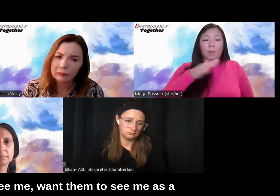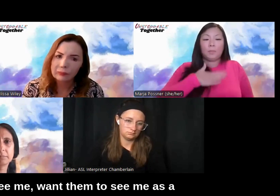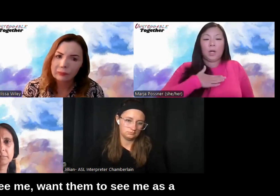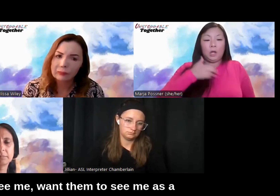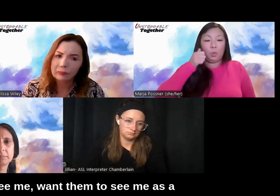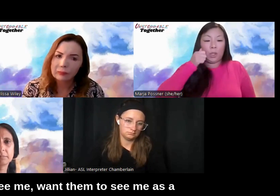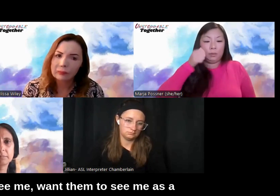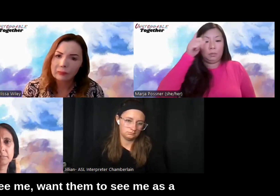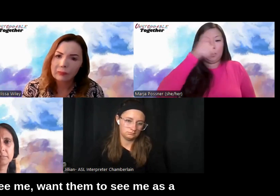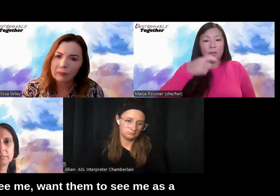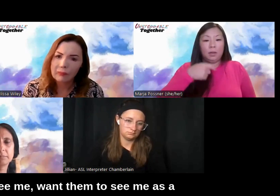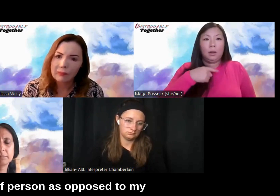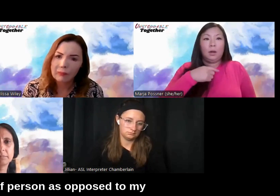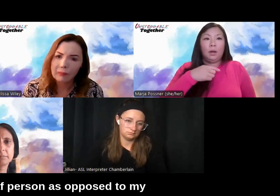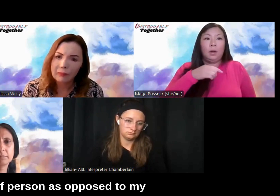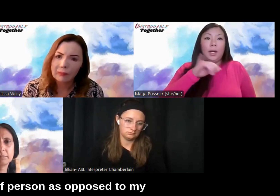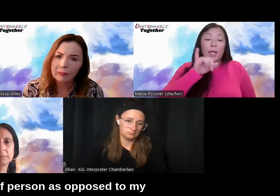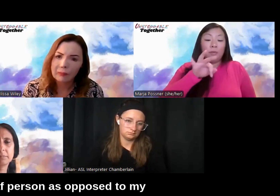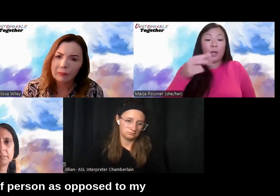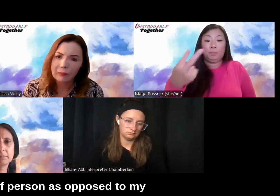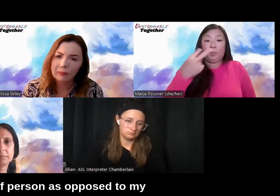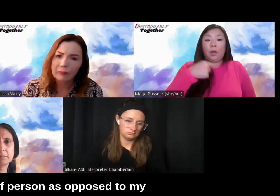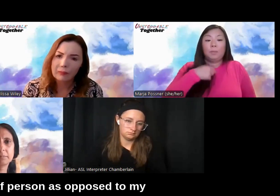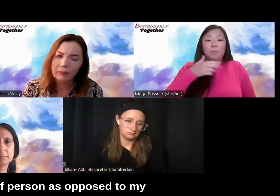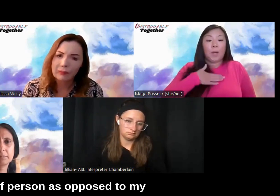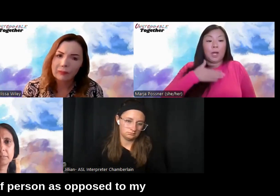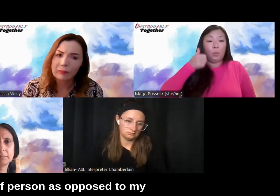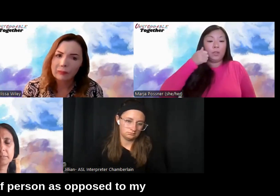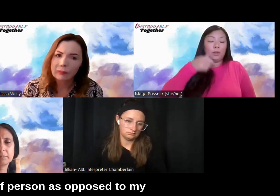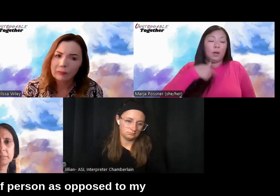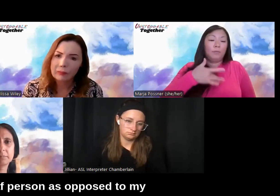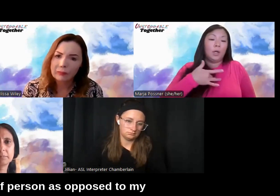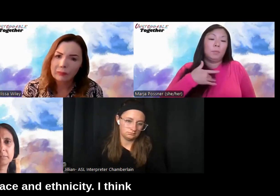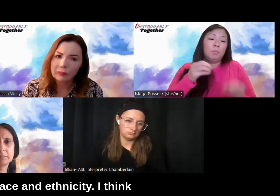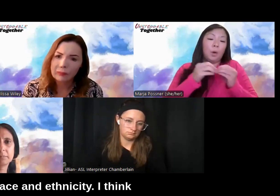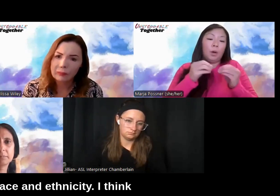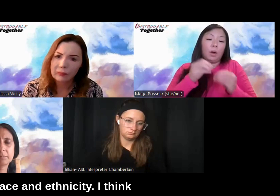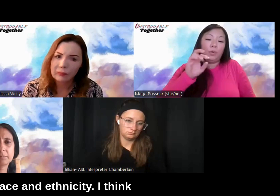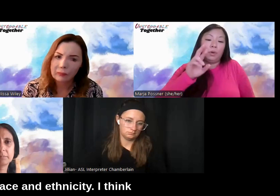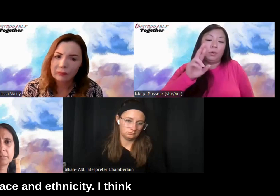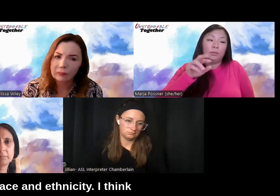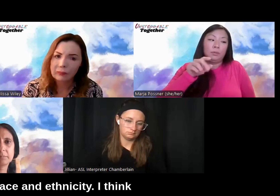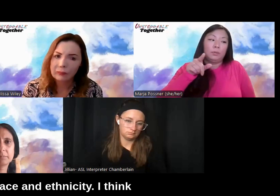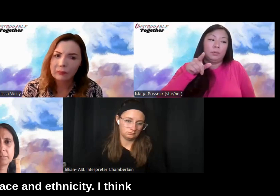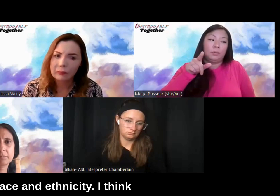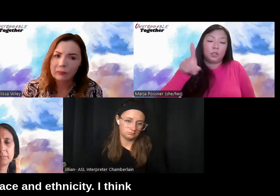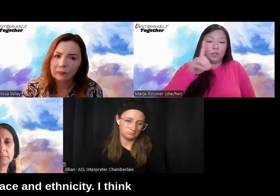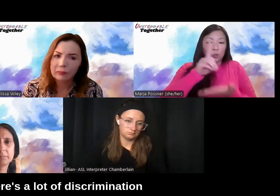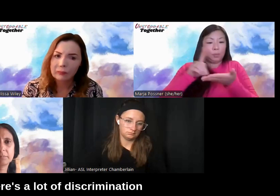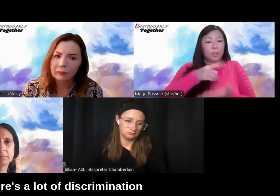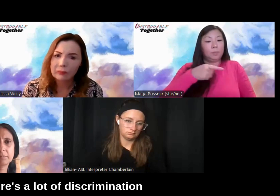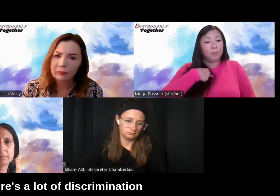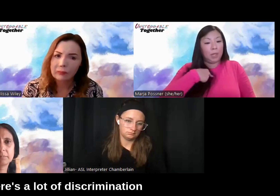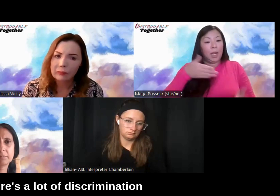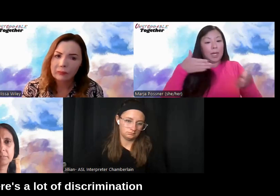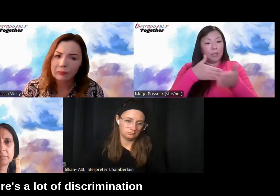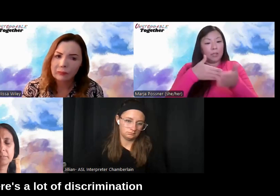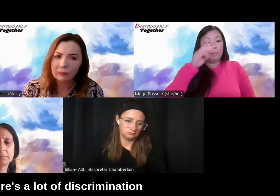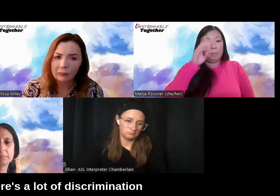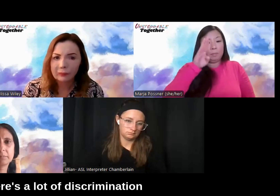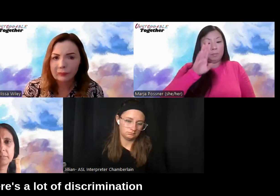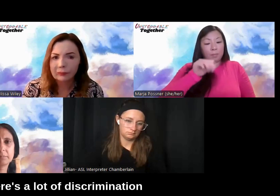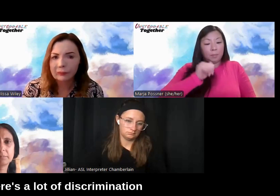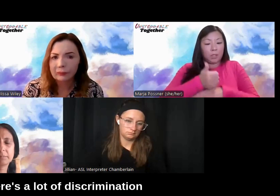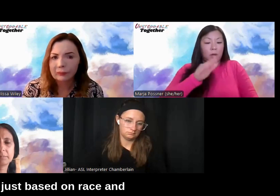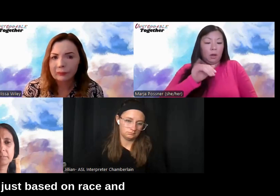people see me, I want them to see me as a deaf person as opposed to my race and ethnicity. I think